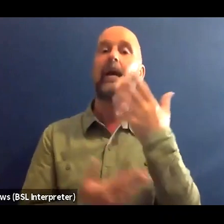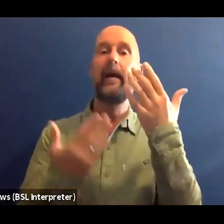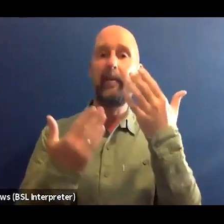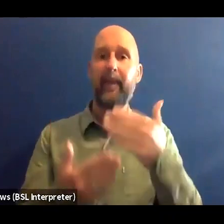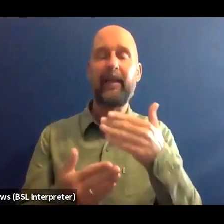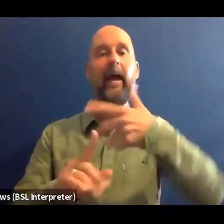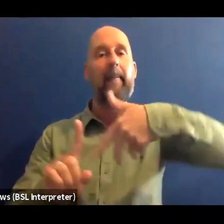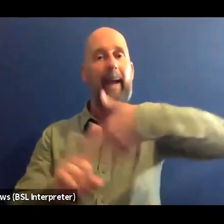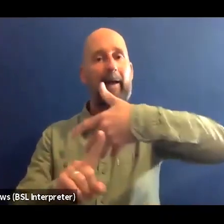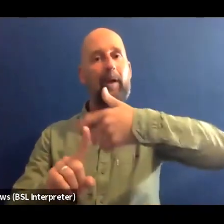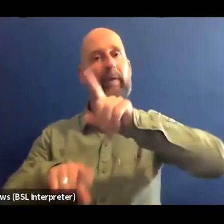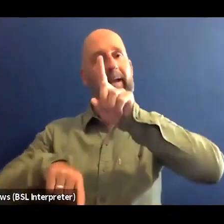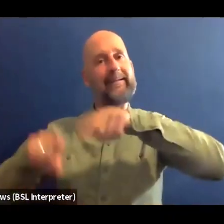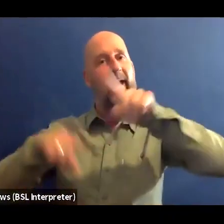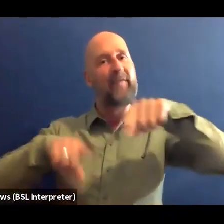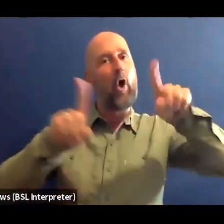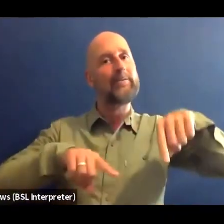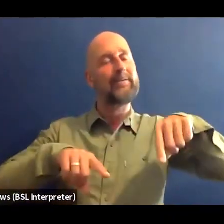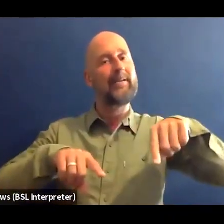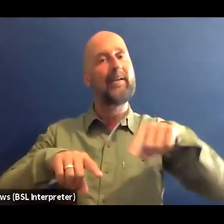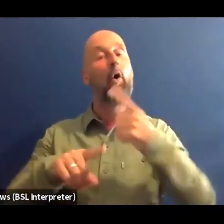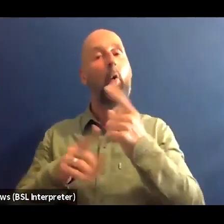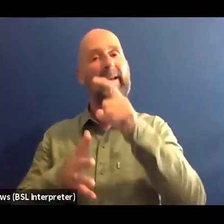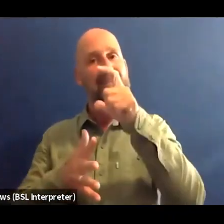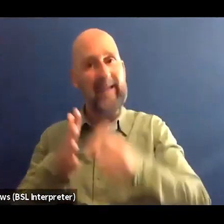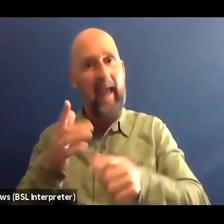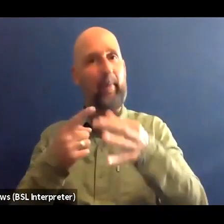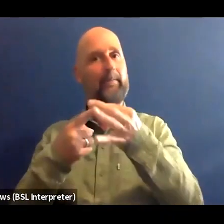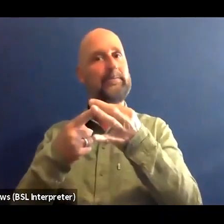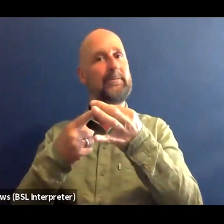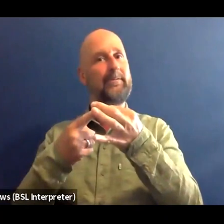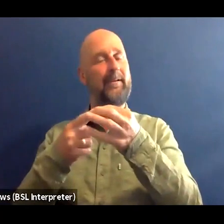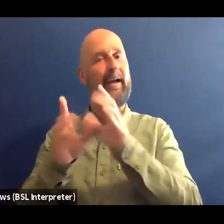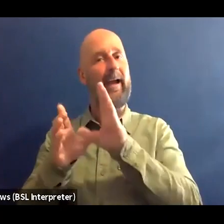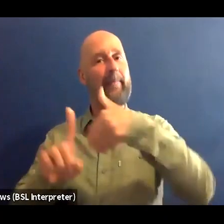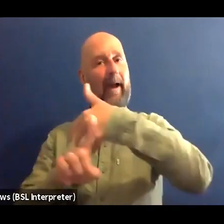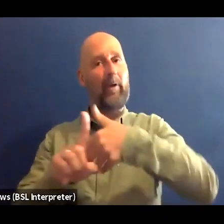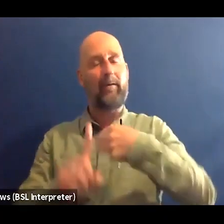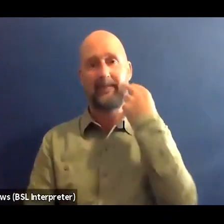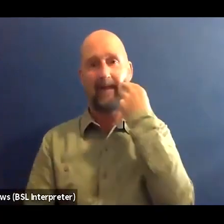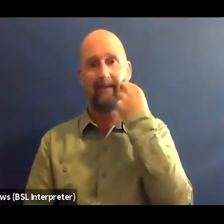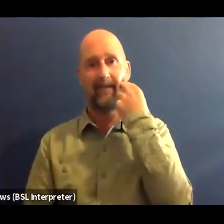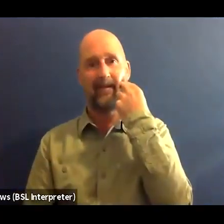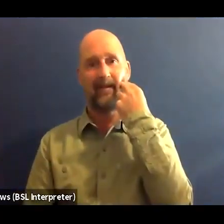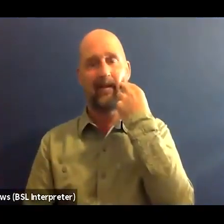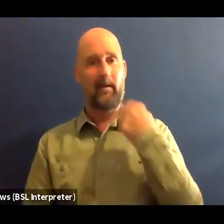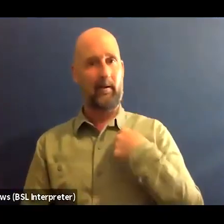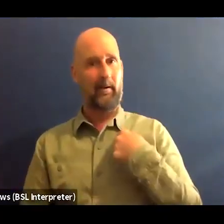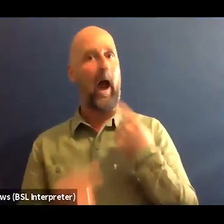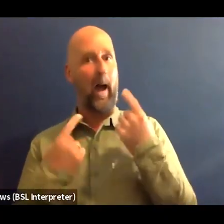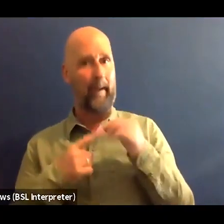diverse backgrounds. So they included disabilities among those criteria. So because of my deafness, I was eligible for